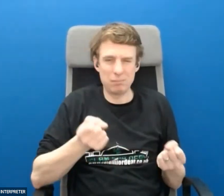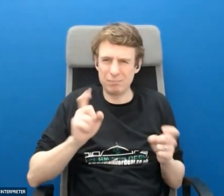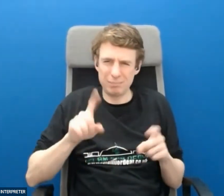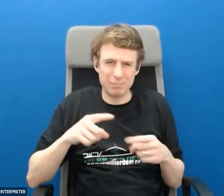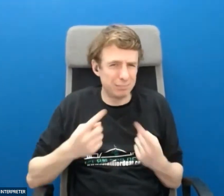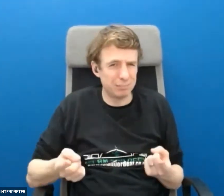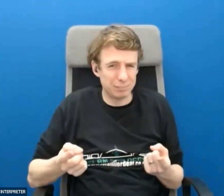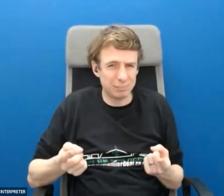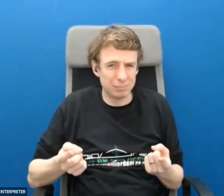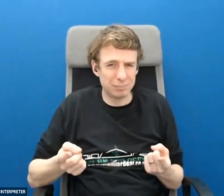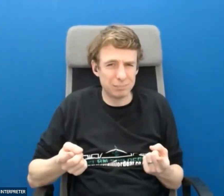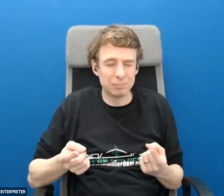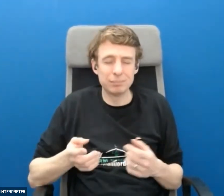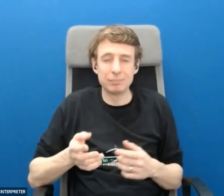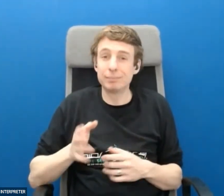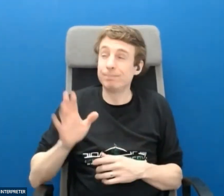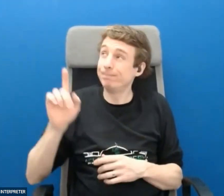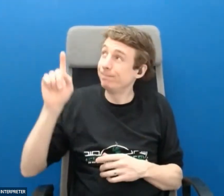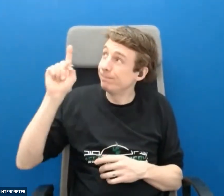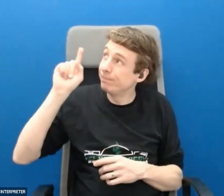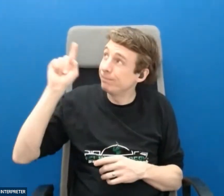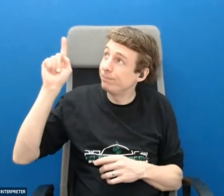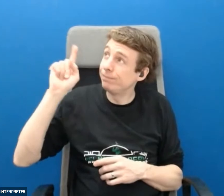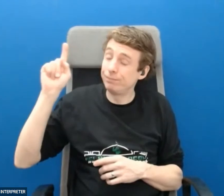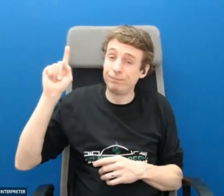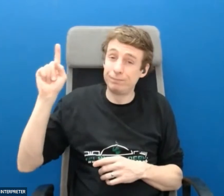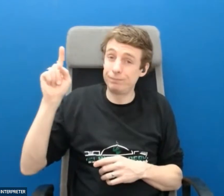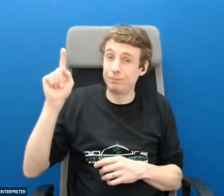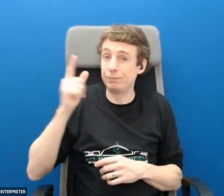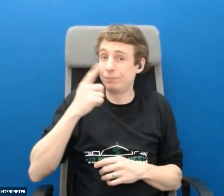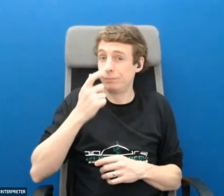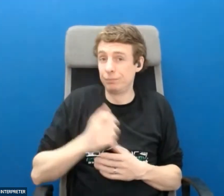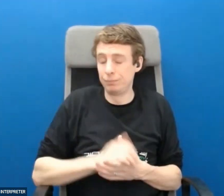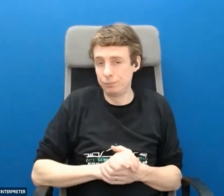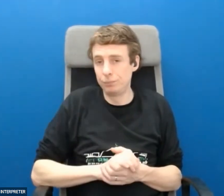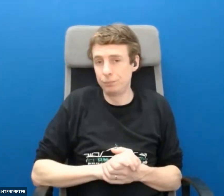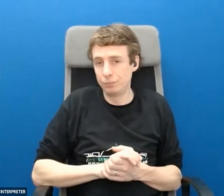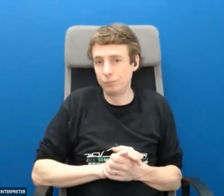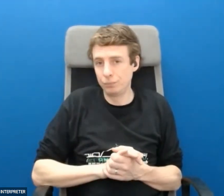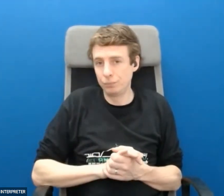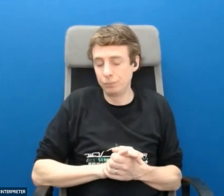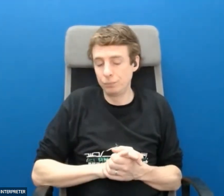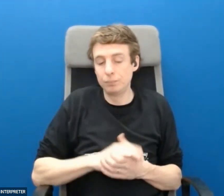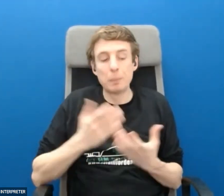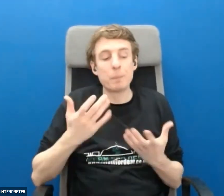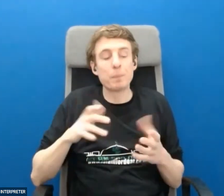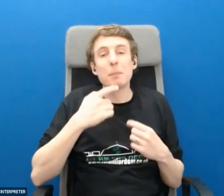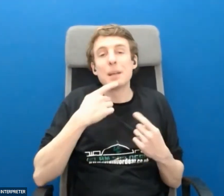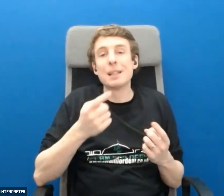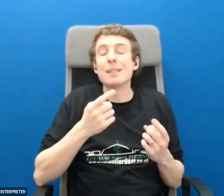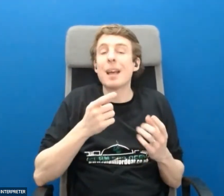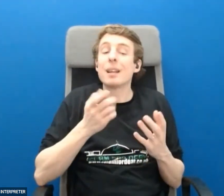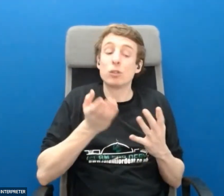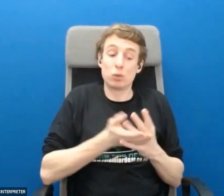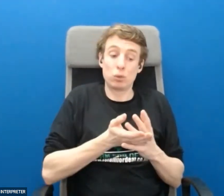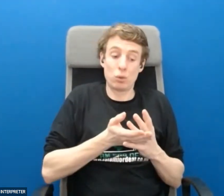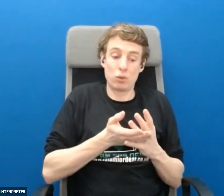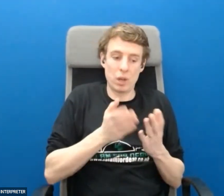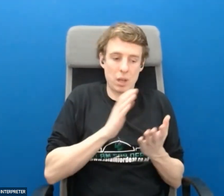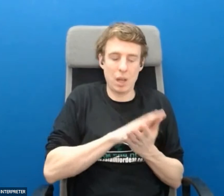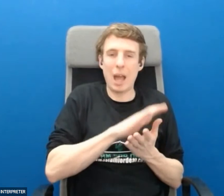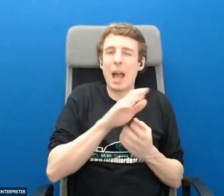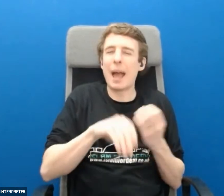he said in the chapter of the Hajj, and it's verse number